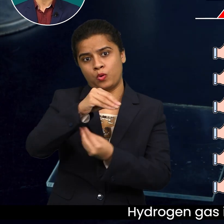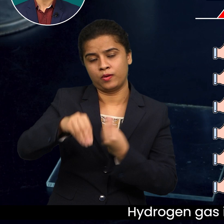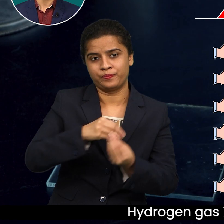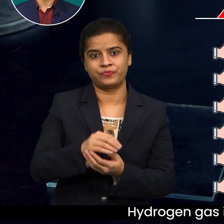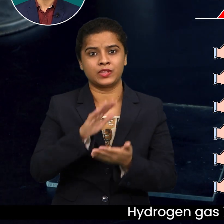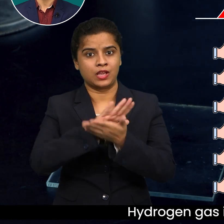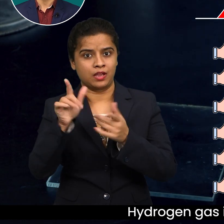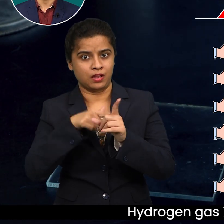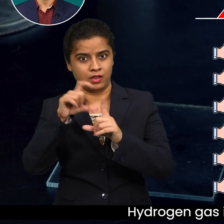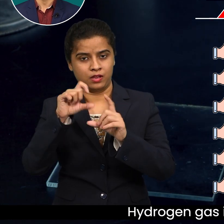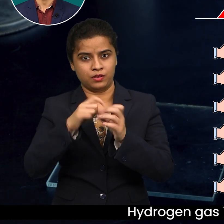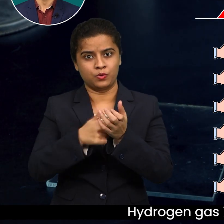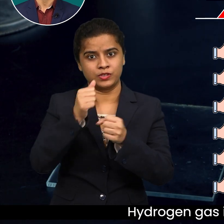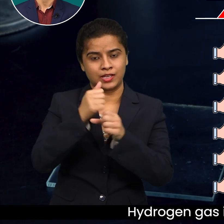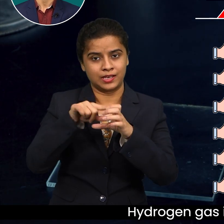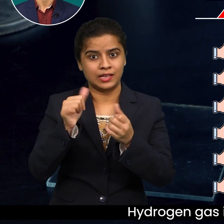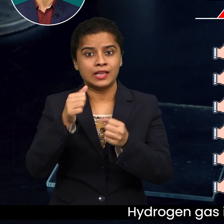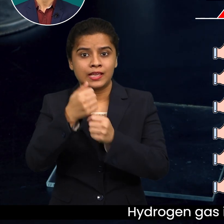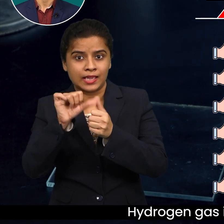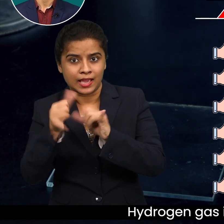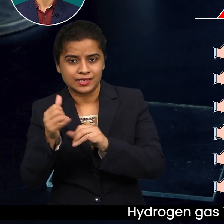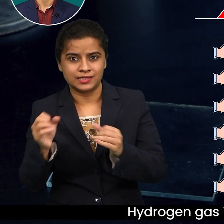Hydrogen gas is released in this reaction.